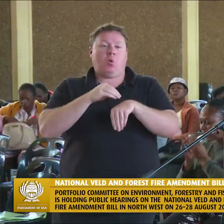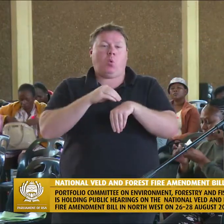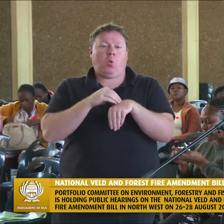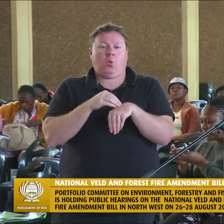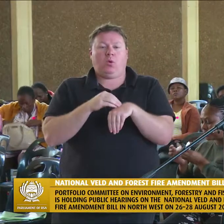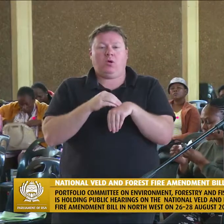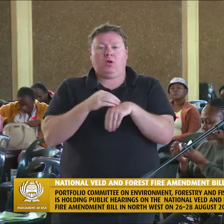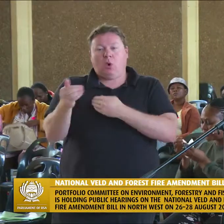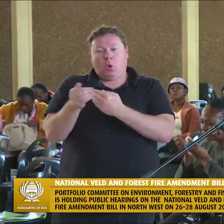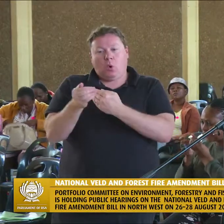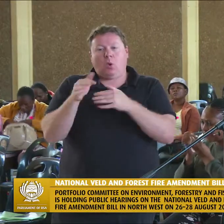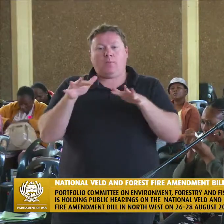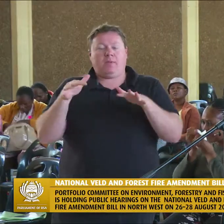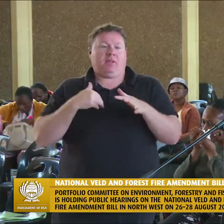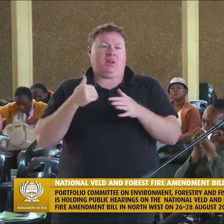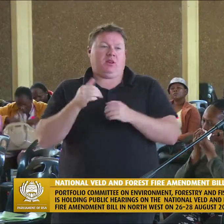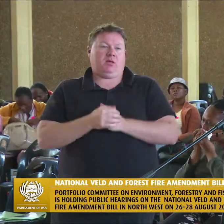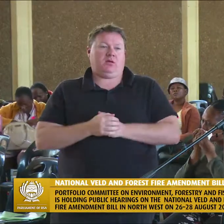the people